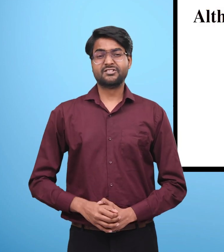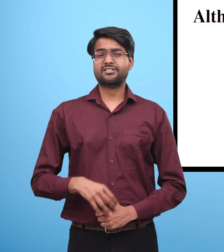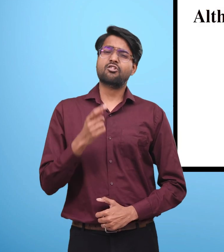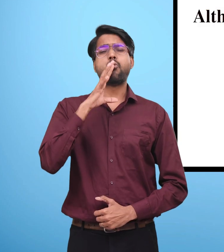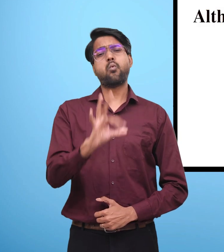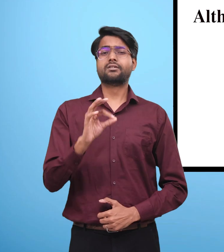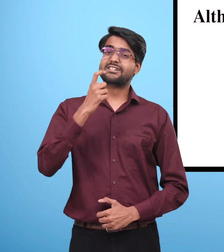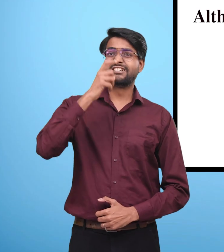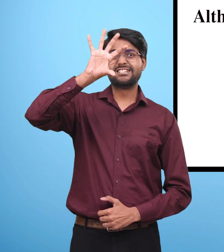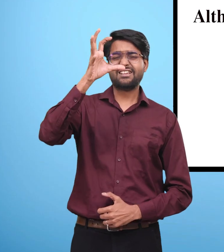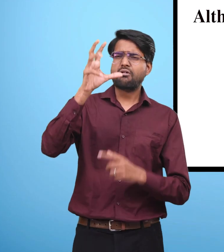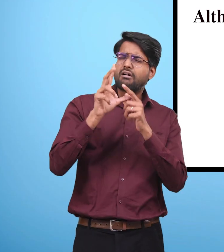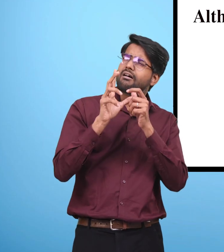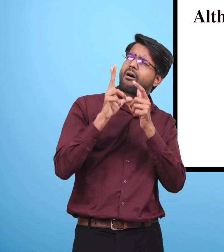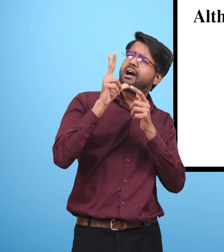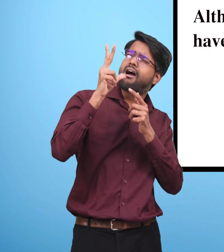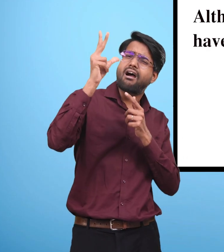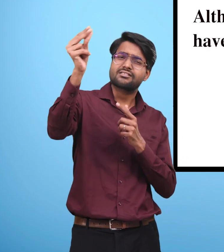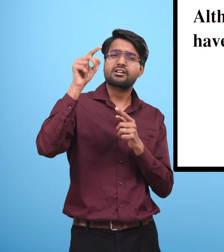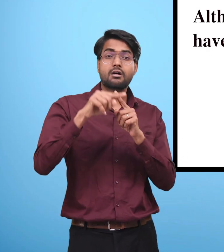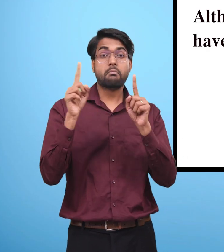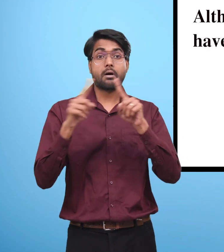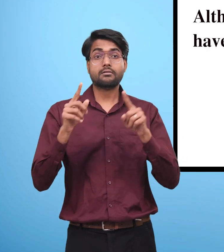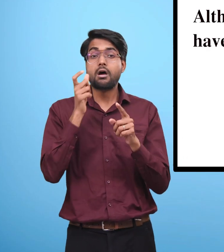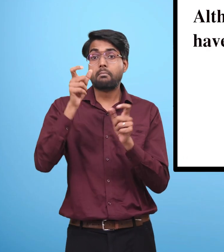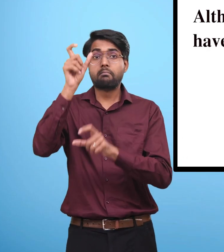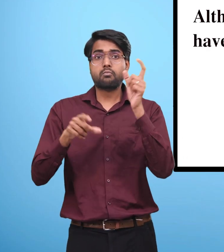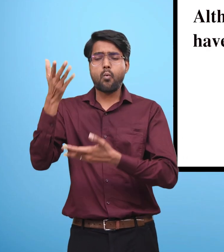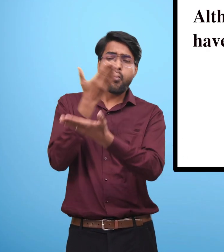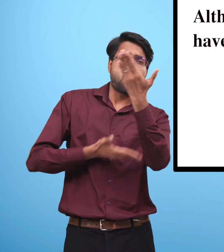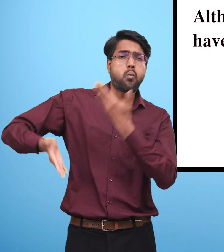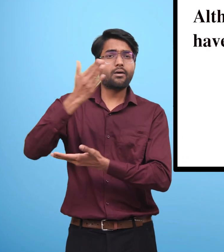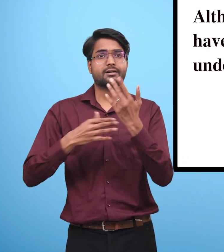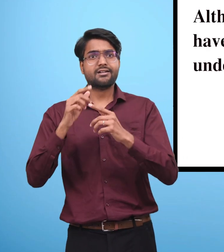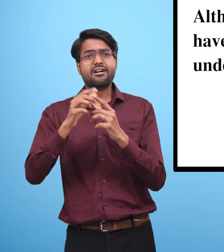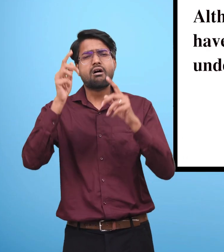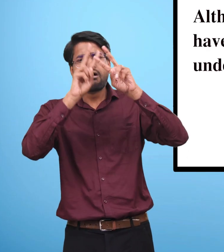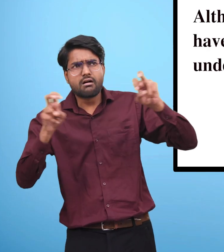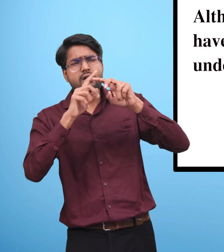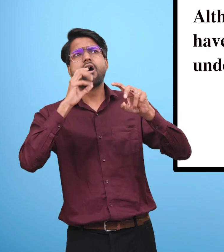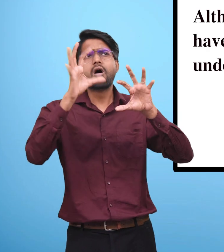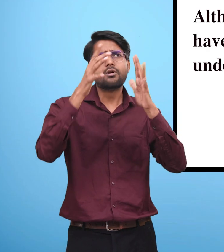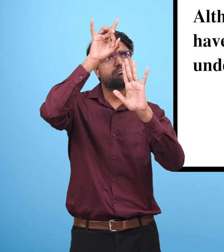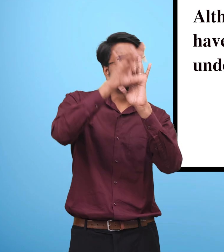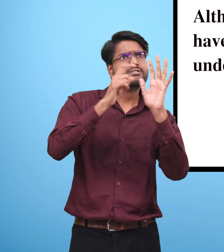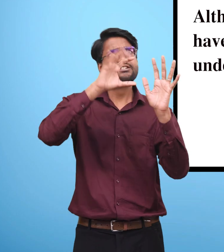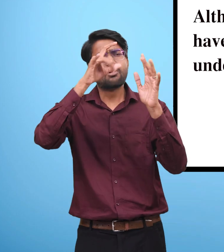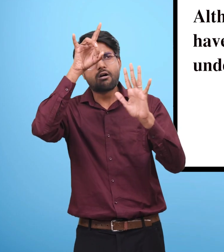Although the Moon is very far, humans have sent spacecrafts to explore and understand more about the